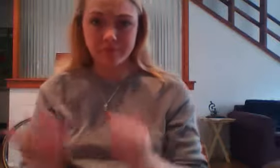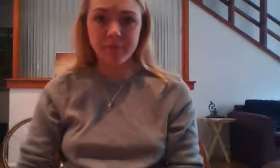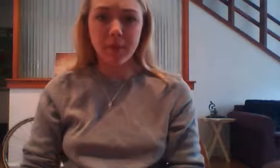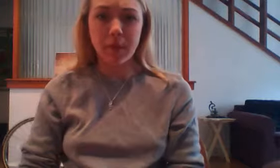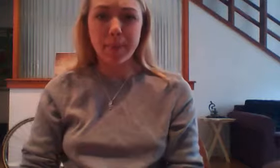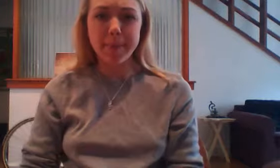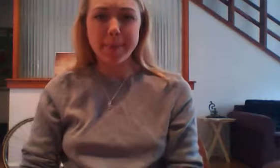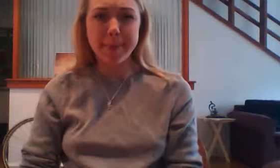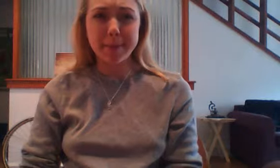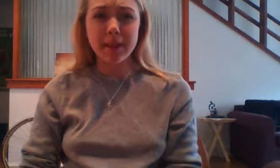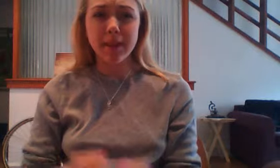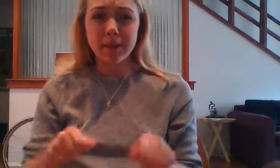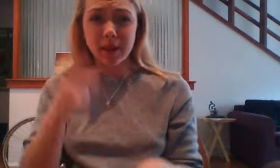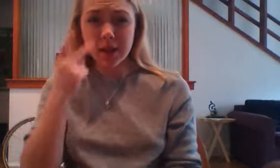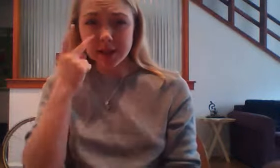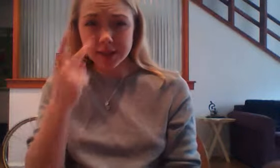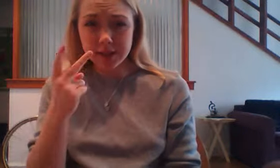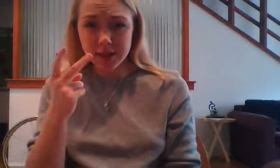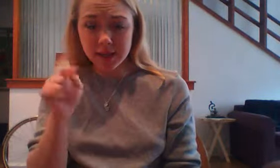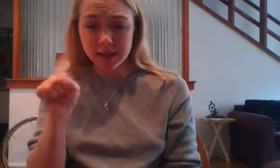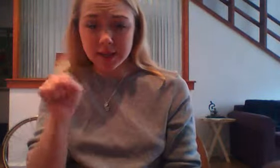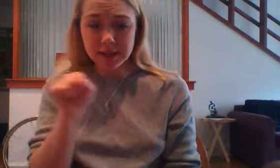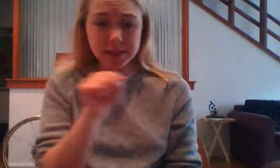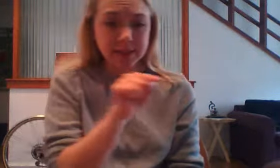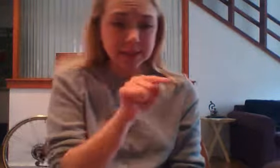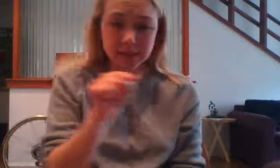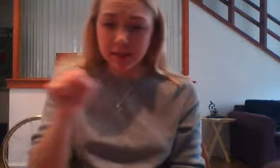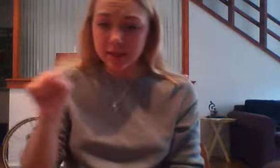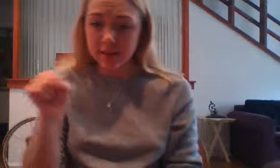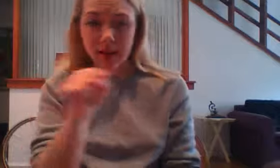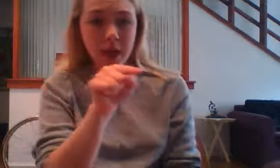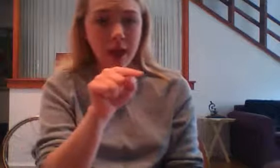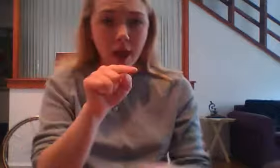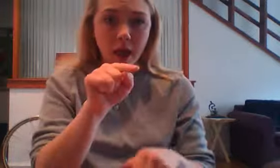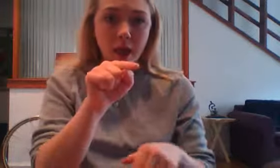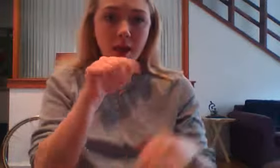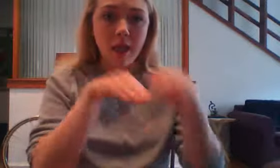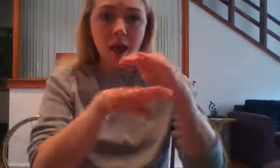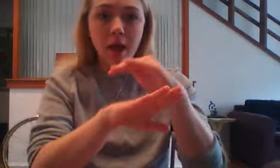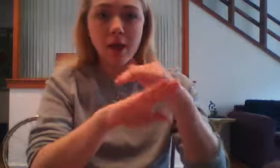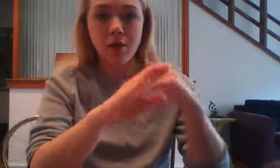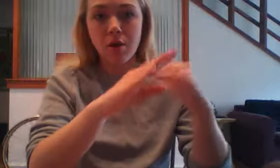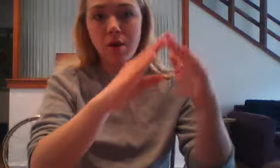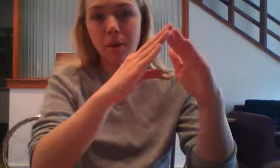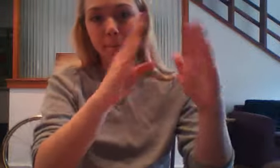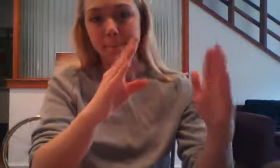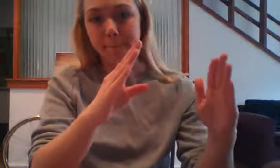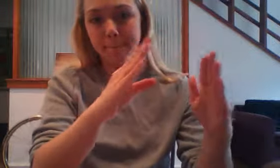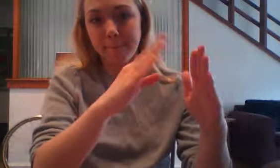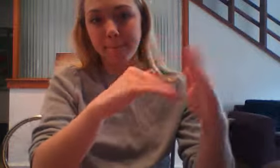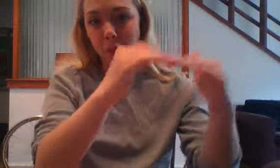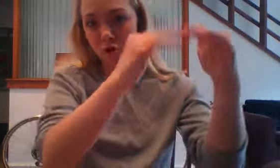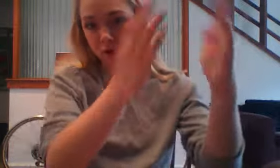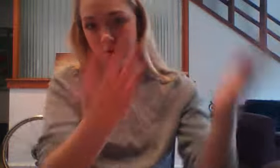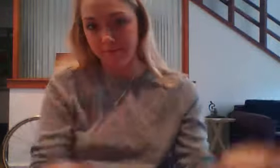can see, it does the zigzag to get access to the building. So maybe we have to enter from the bottom and go up and back and up and back and up to get to the